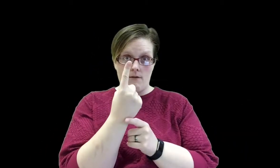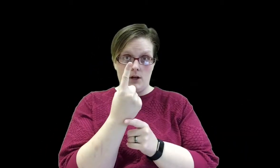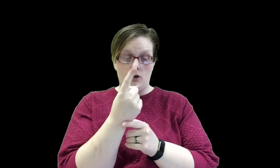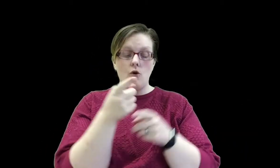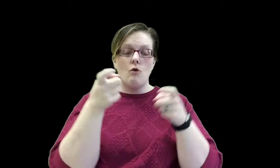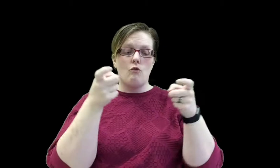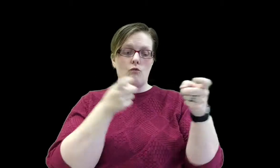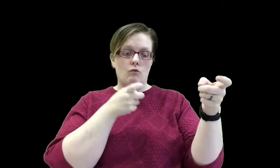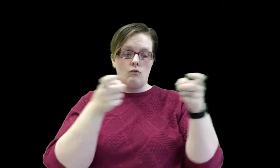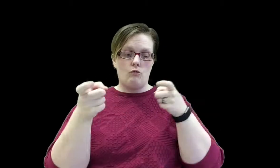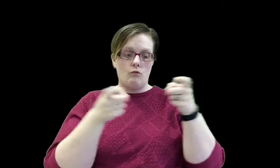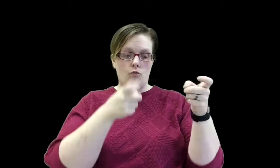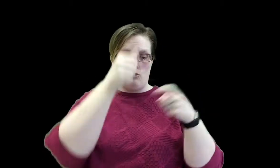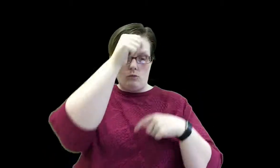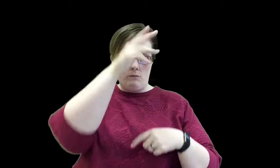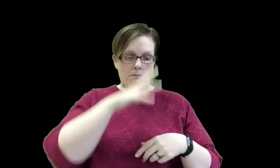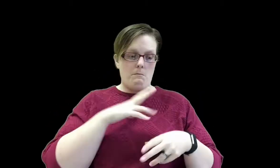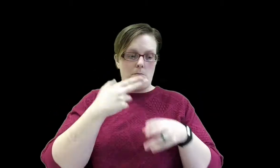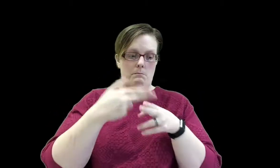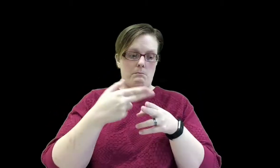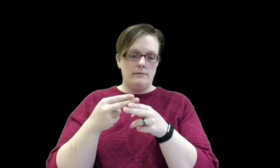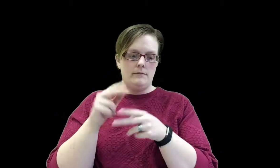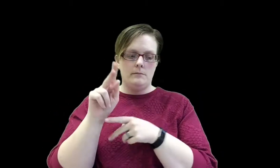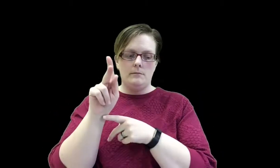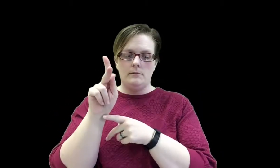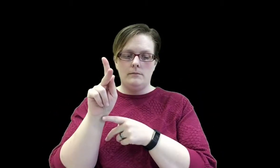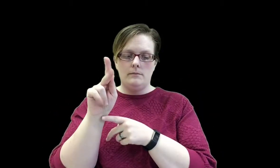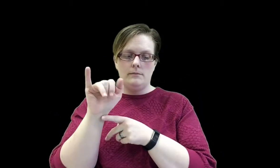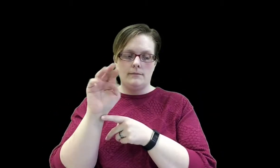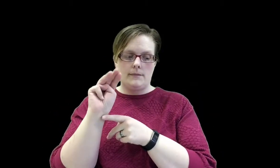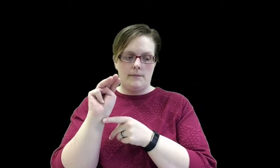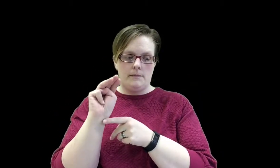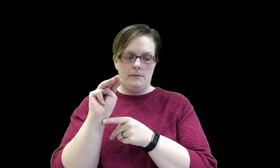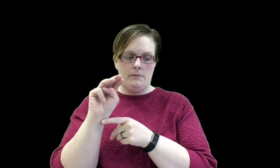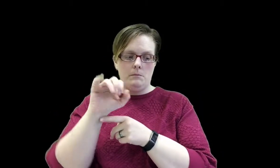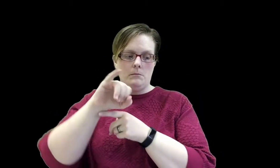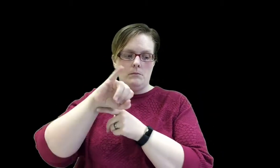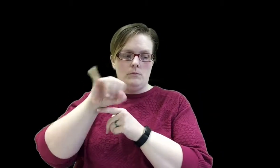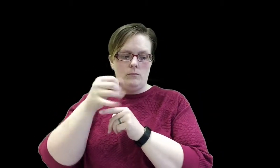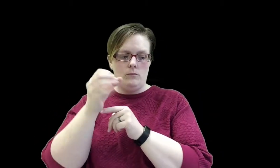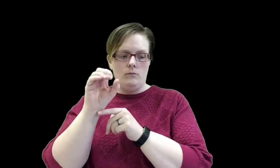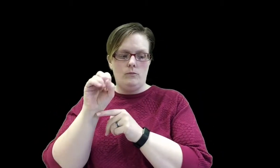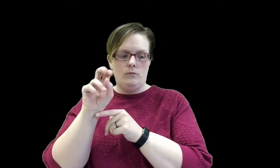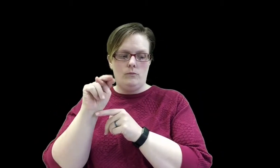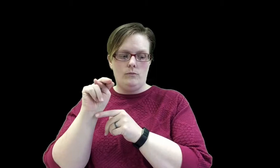Then, on December 2011, their ruler by the name of Kim